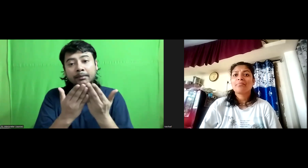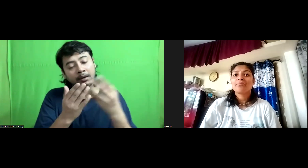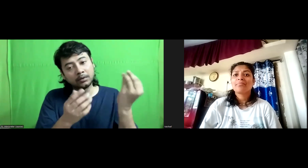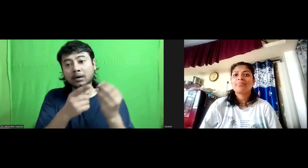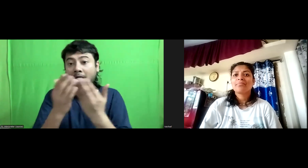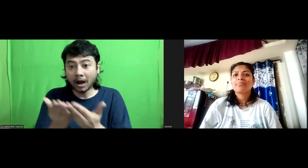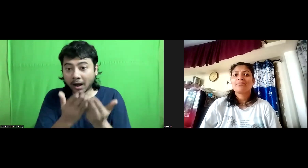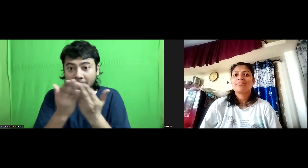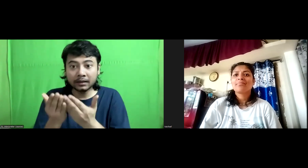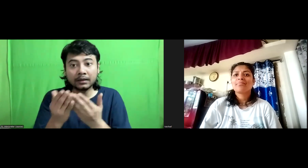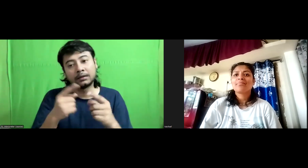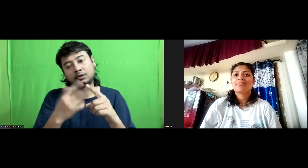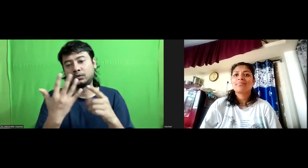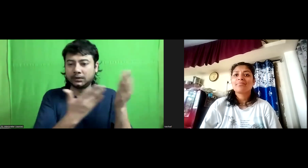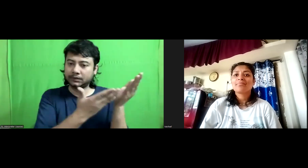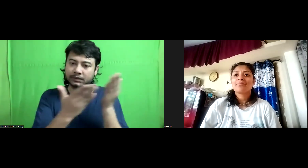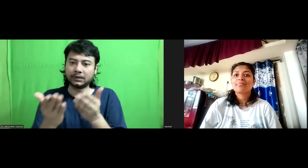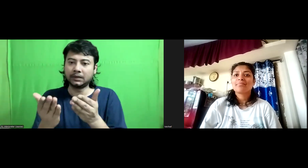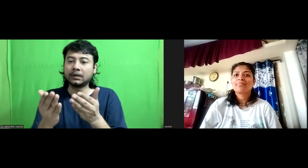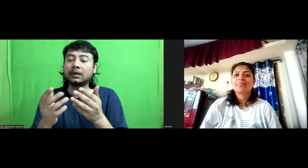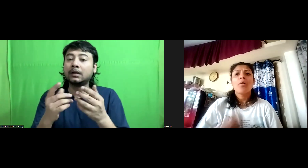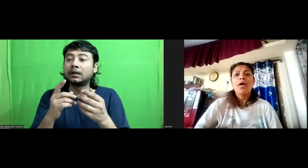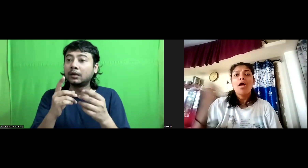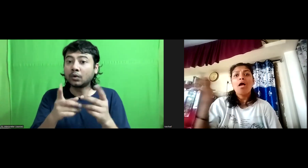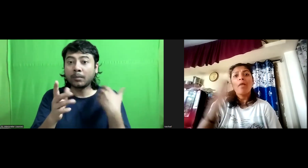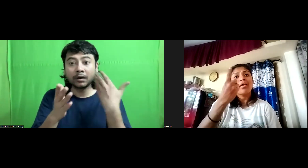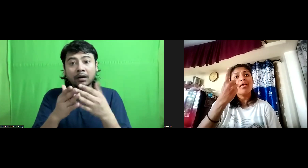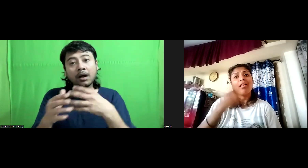I let it be in my balcony.